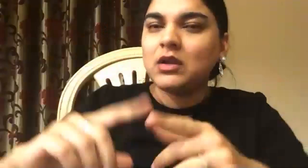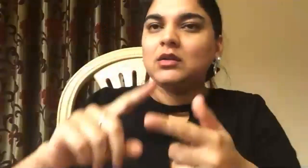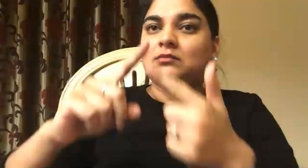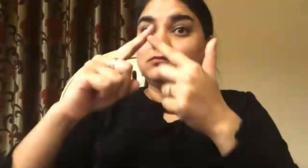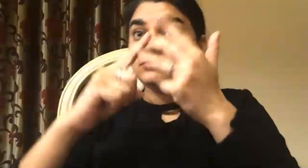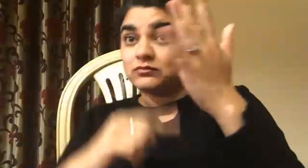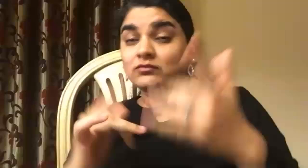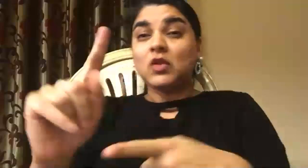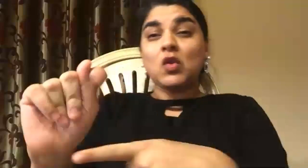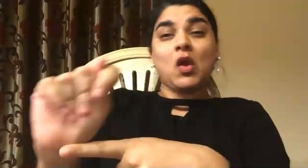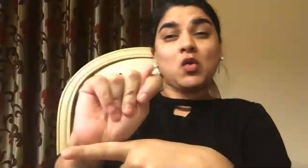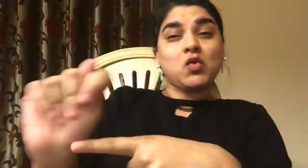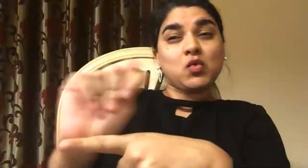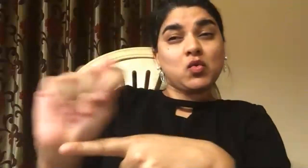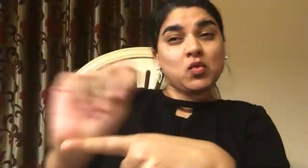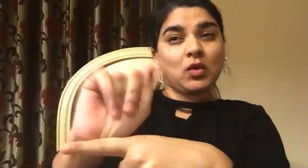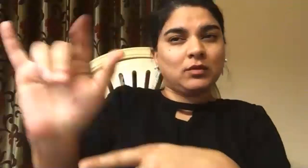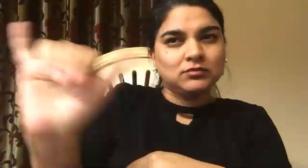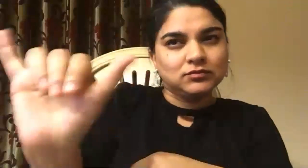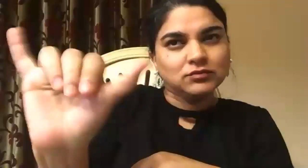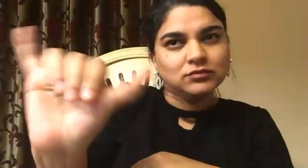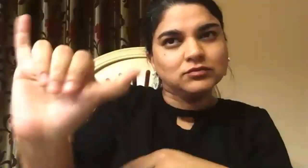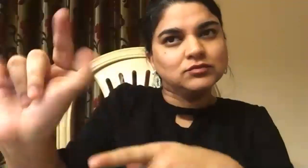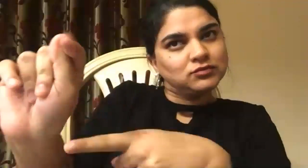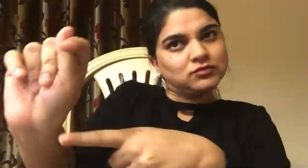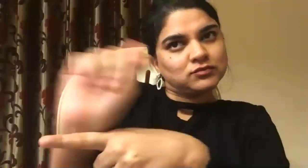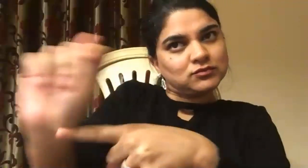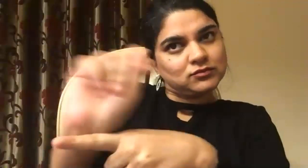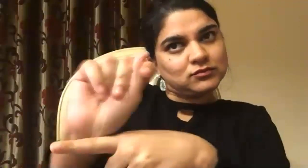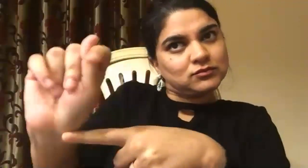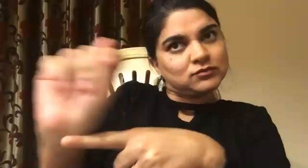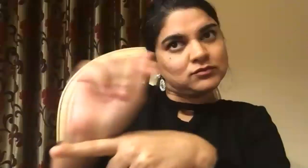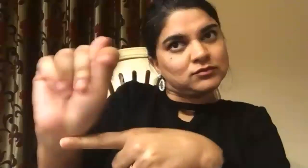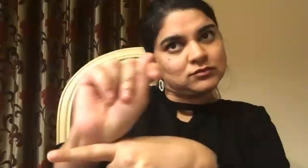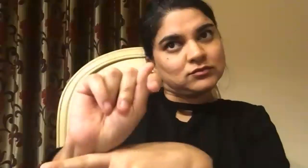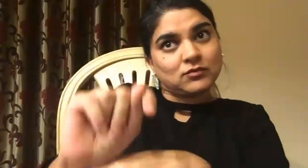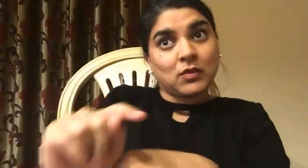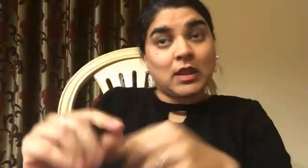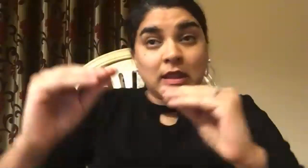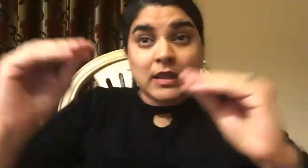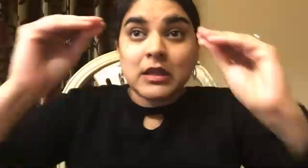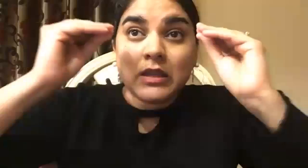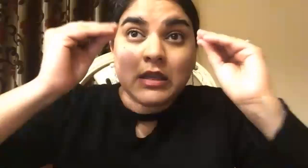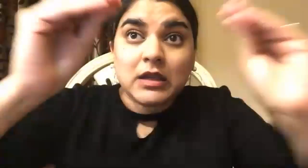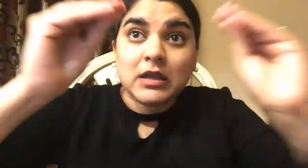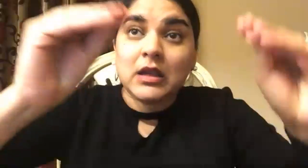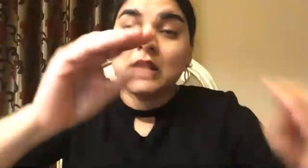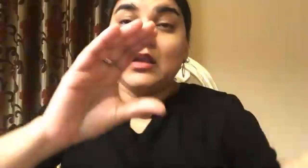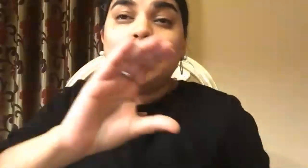more motivated to educate the systems and train the people that are involved in these systems on these accesses